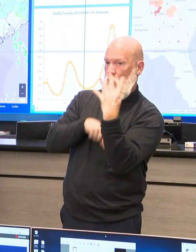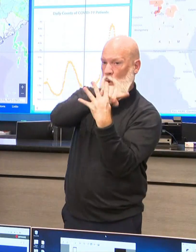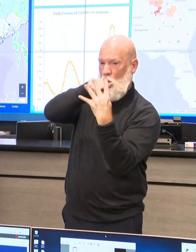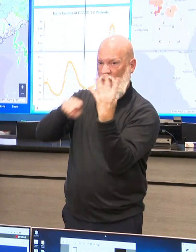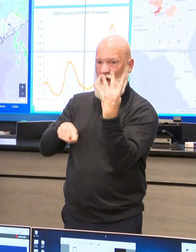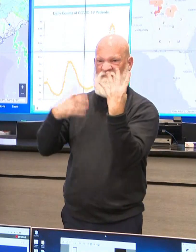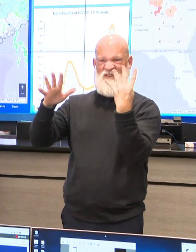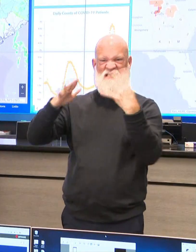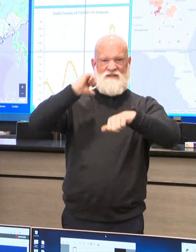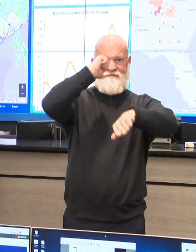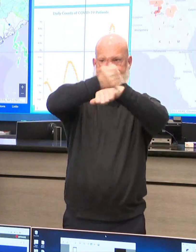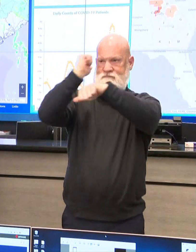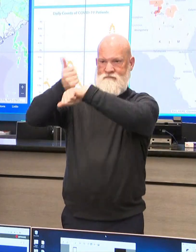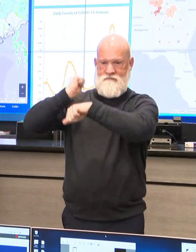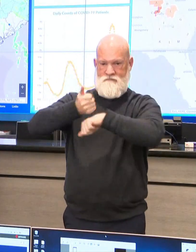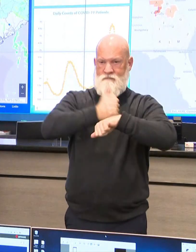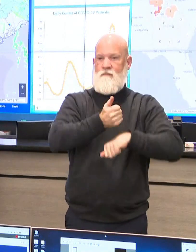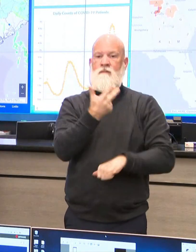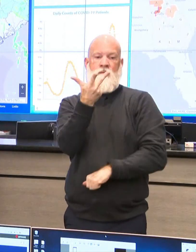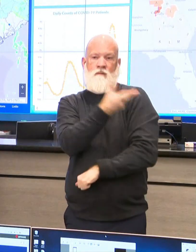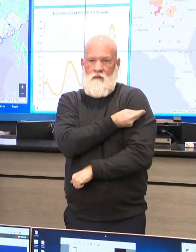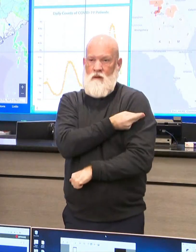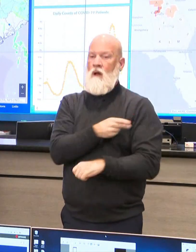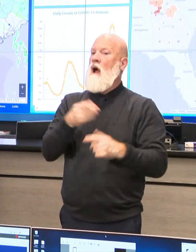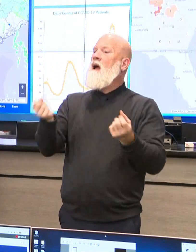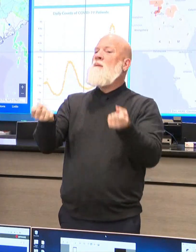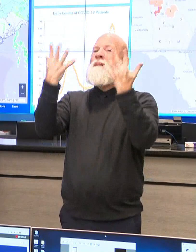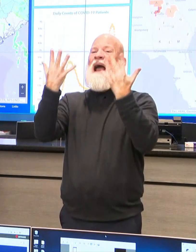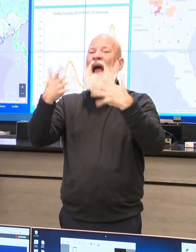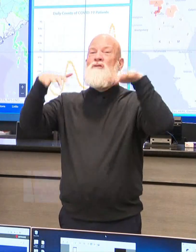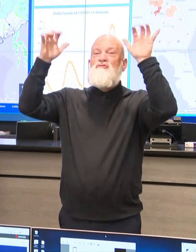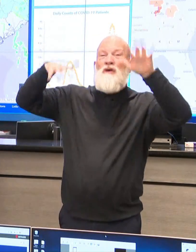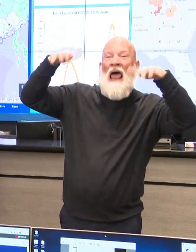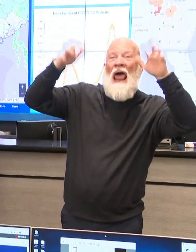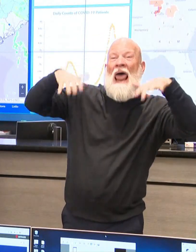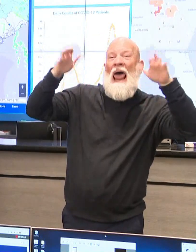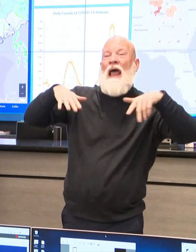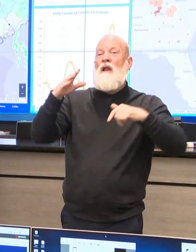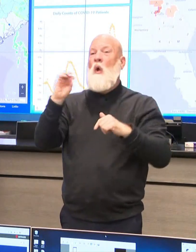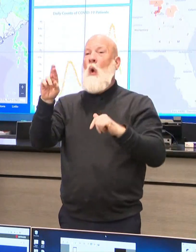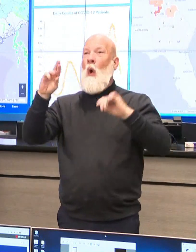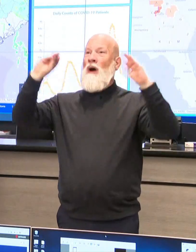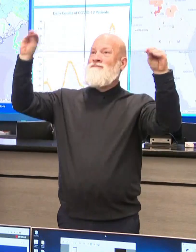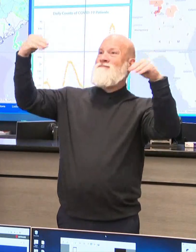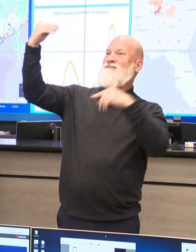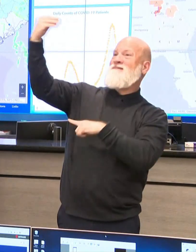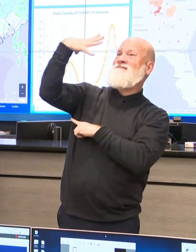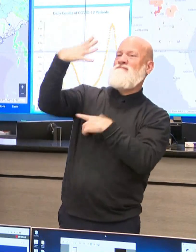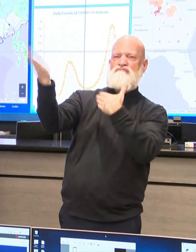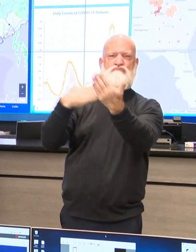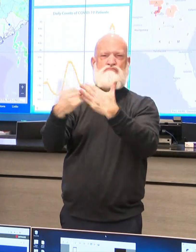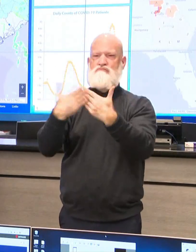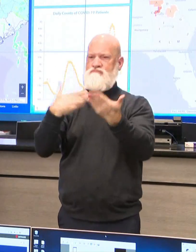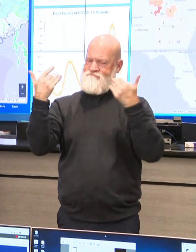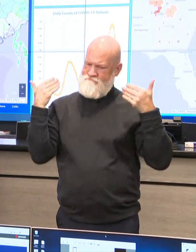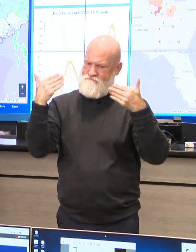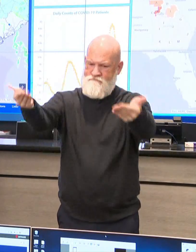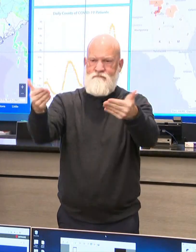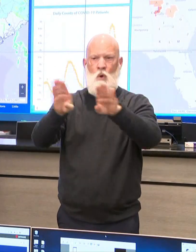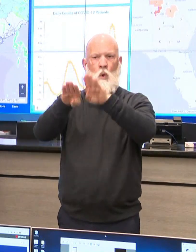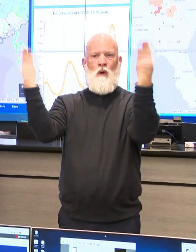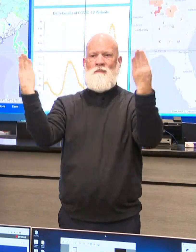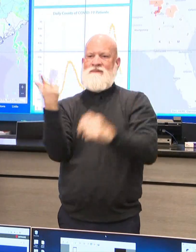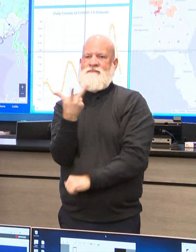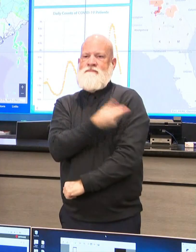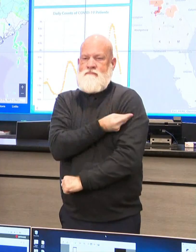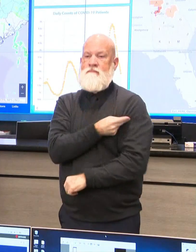it didn't stop us. So we're excited. We joked this morning and said it wouldn't be a GEMA day if there wasn't some rain involved.